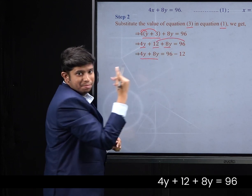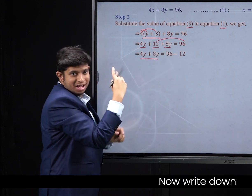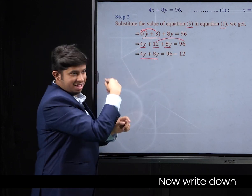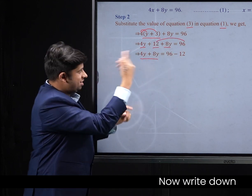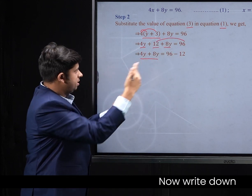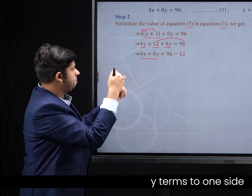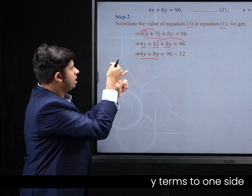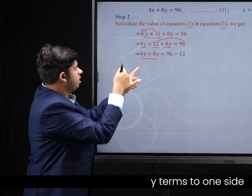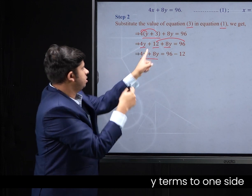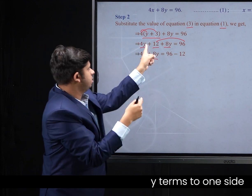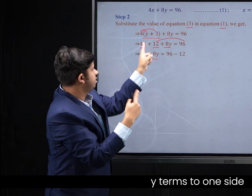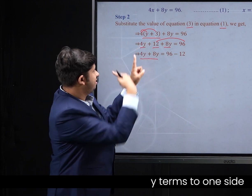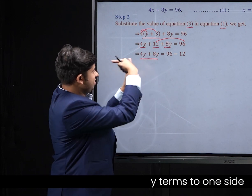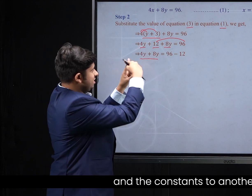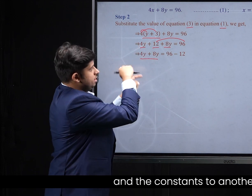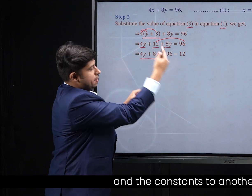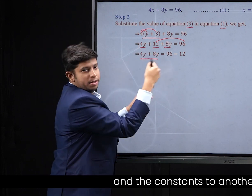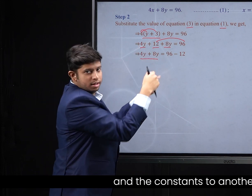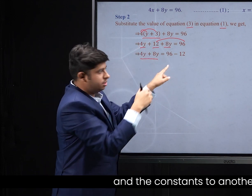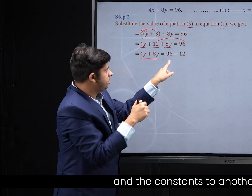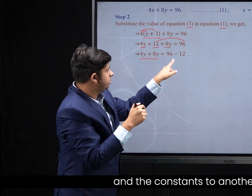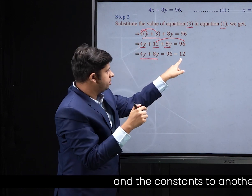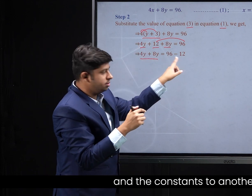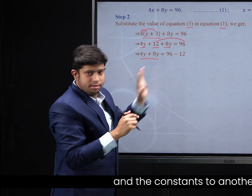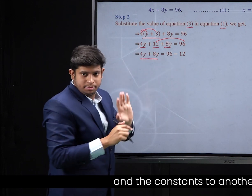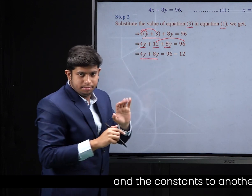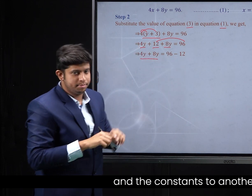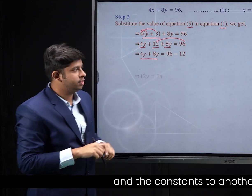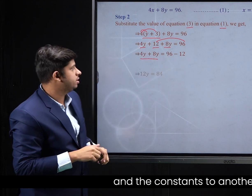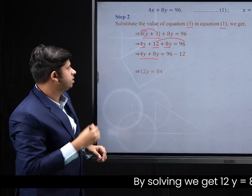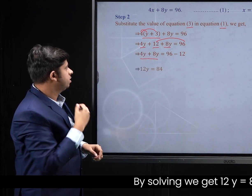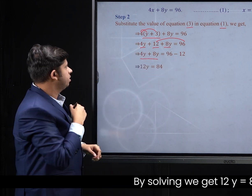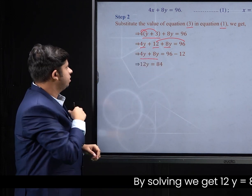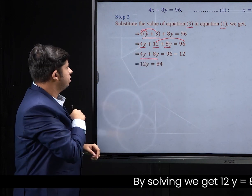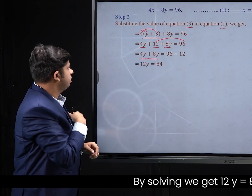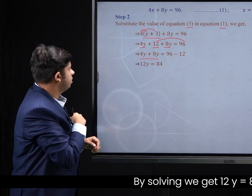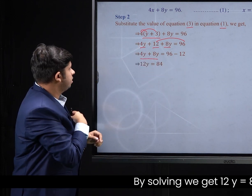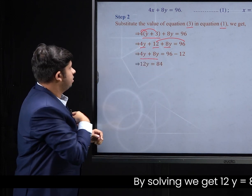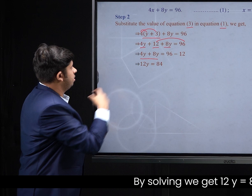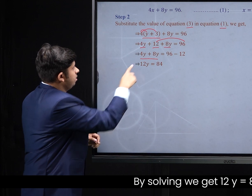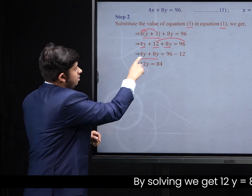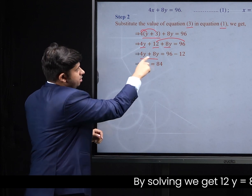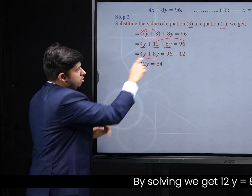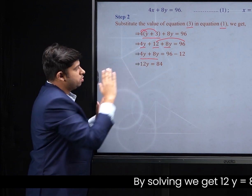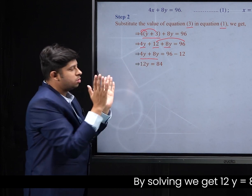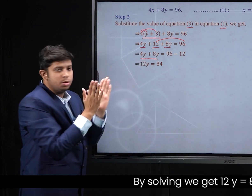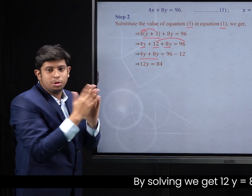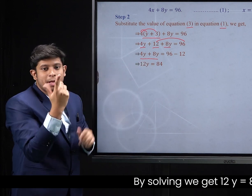Now write down the y terms to one side and the constants to another side. By solving, we get 12y is equal to